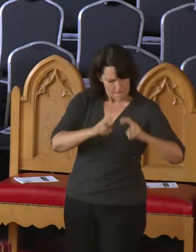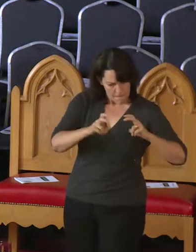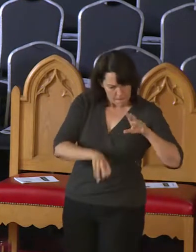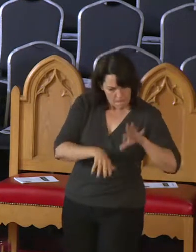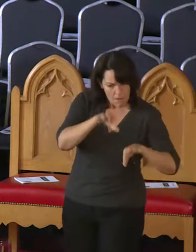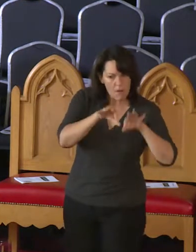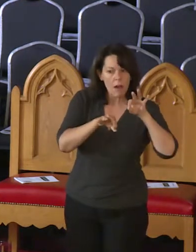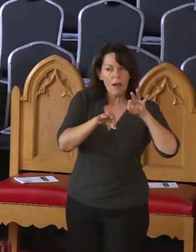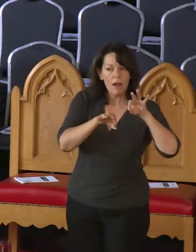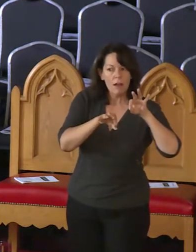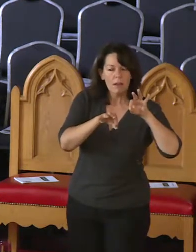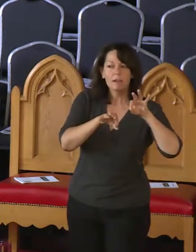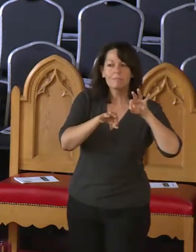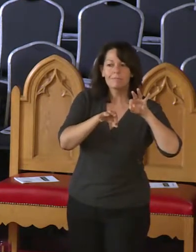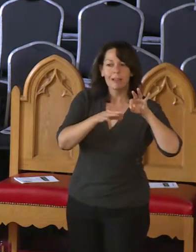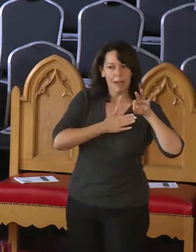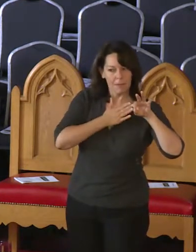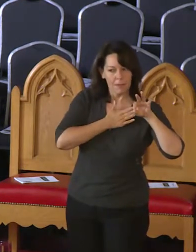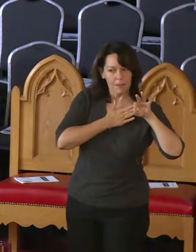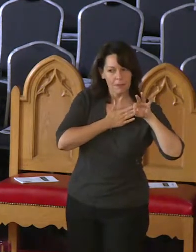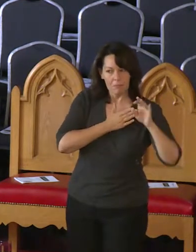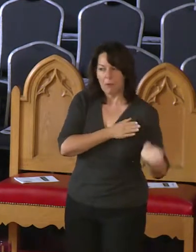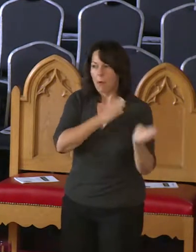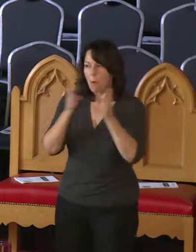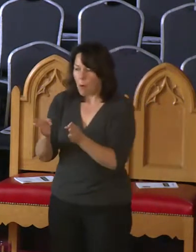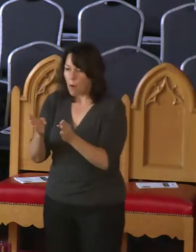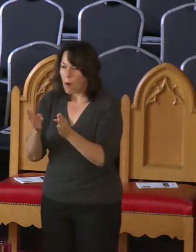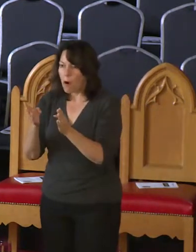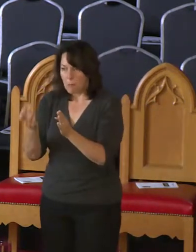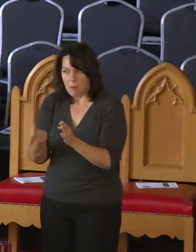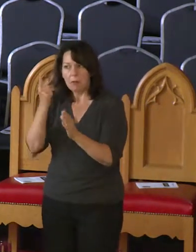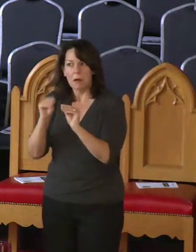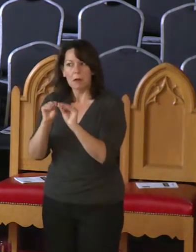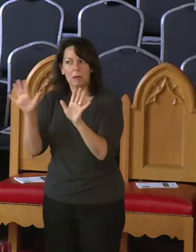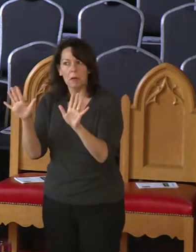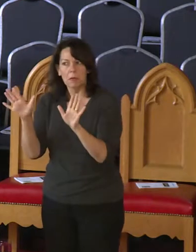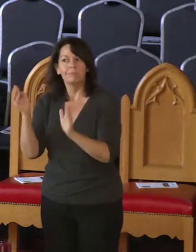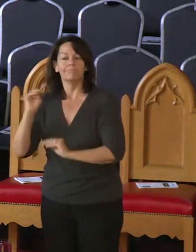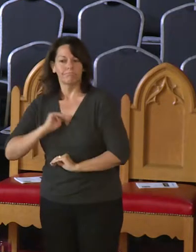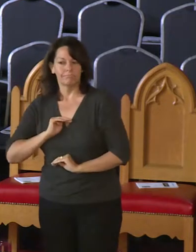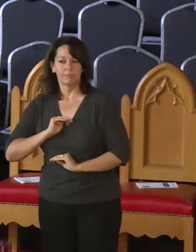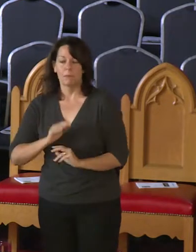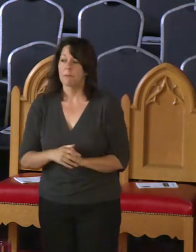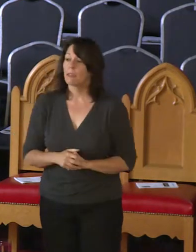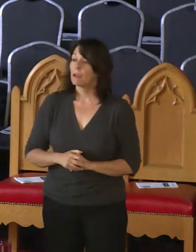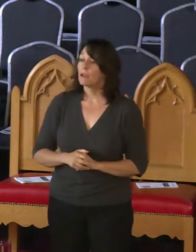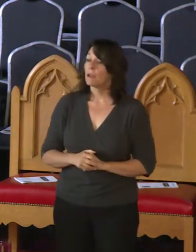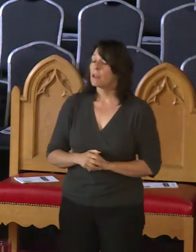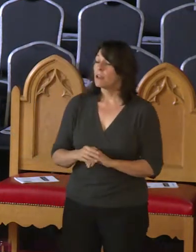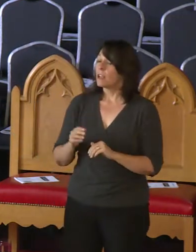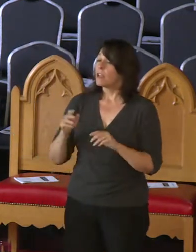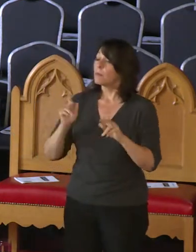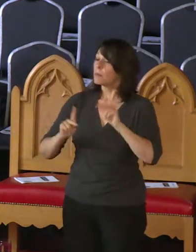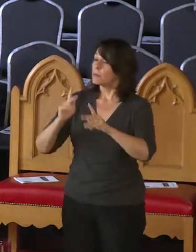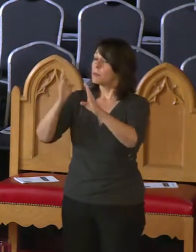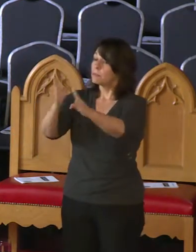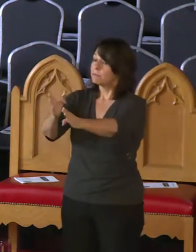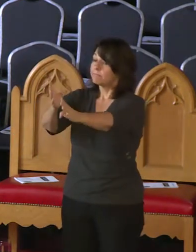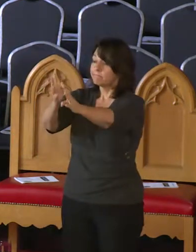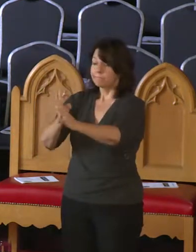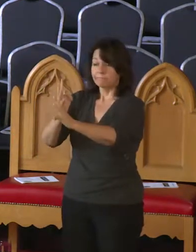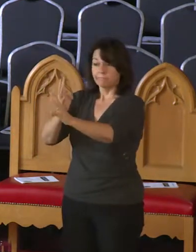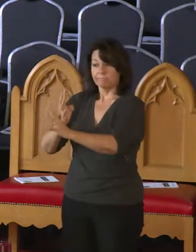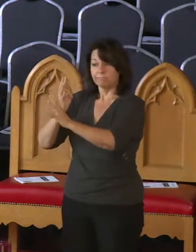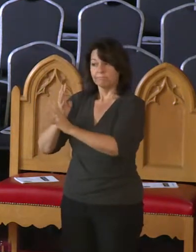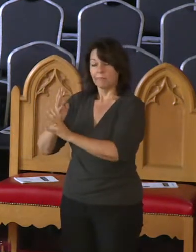of things, or perhaps to know the meaning of things. The procession of people into the hall are also influenced by ancient tradition.